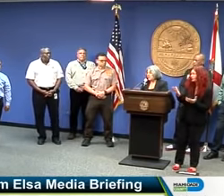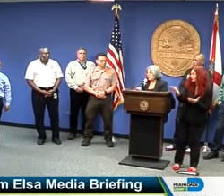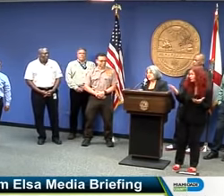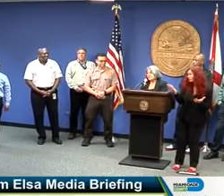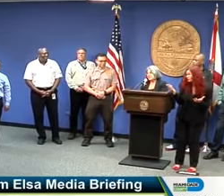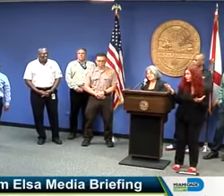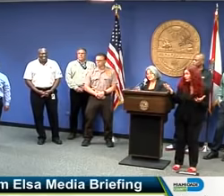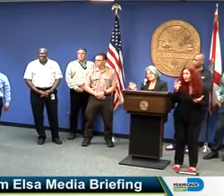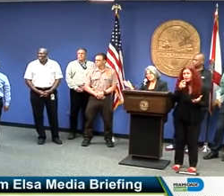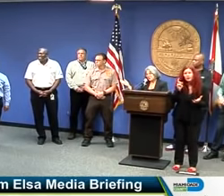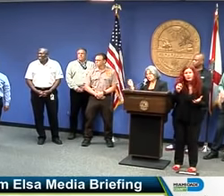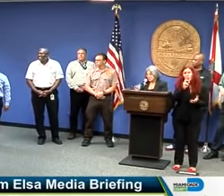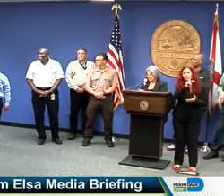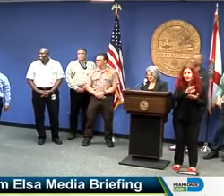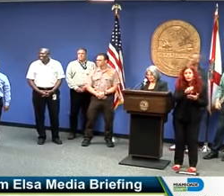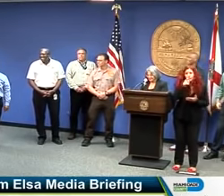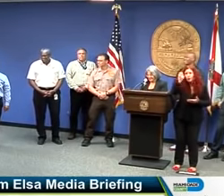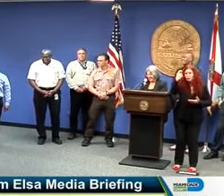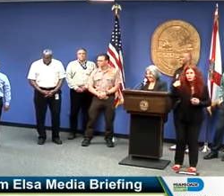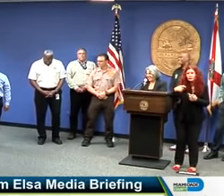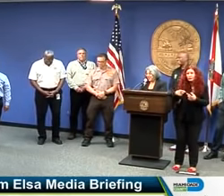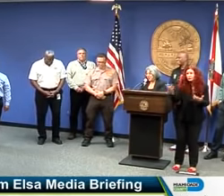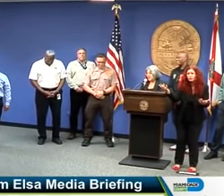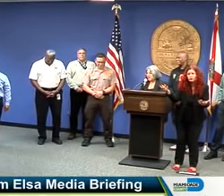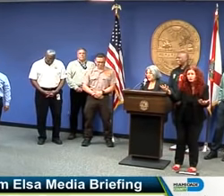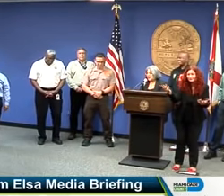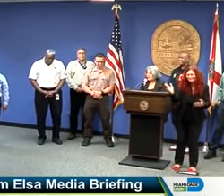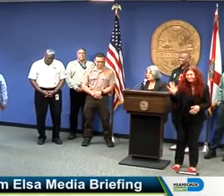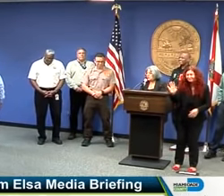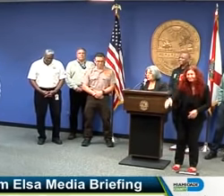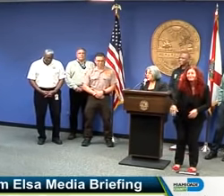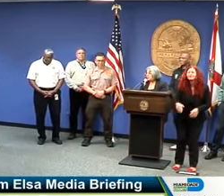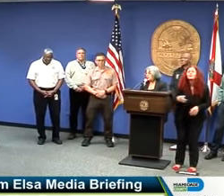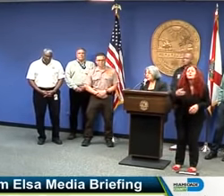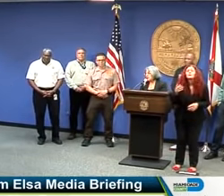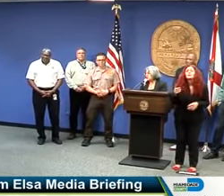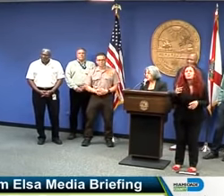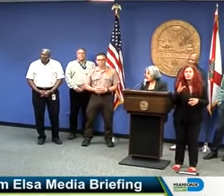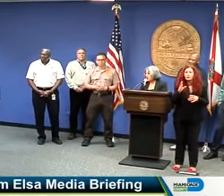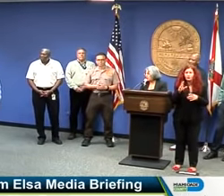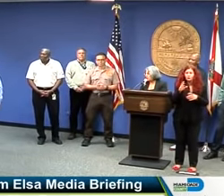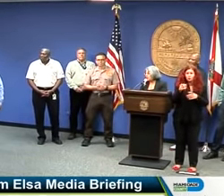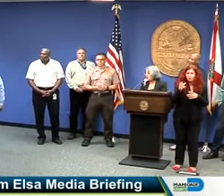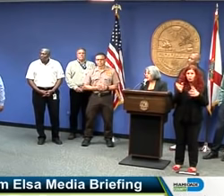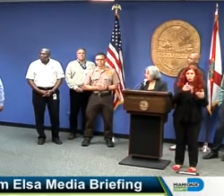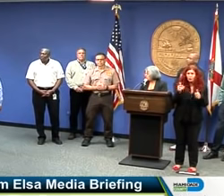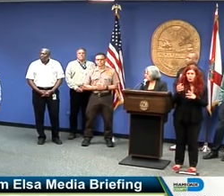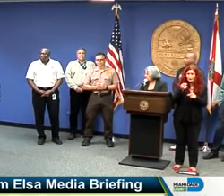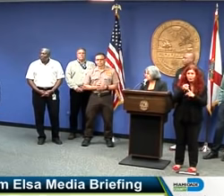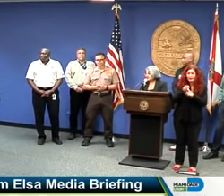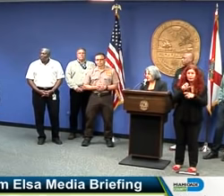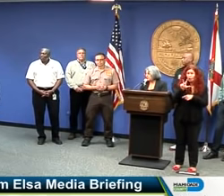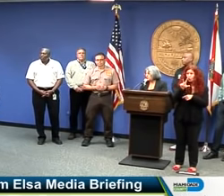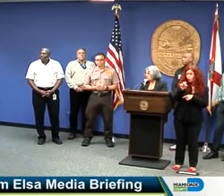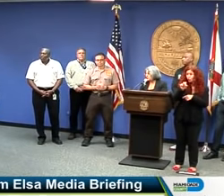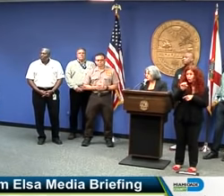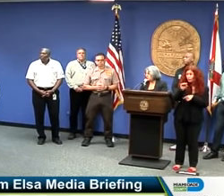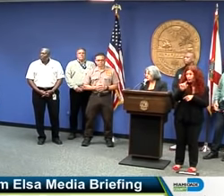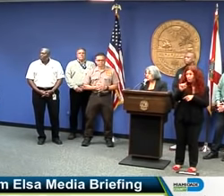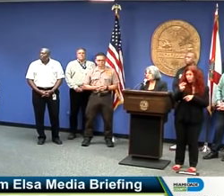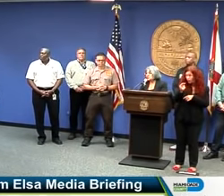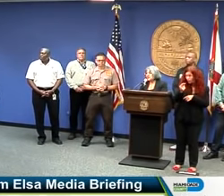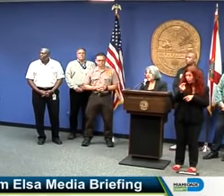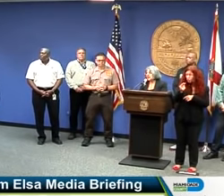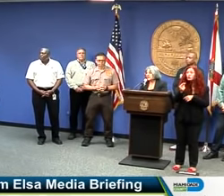okay. Did you go back to school? You do. We go to about 30 miles per hour. Wind is safe to conduct